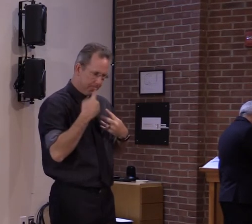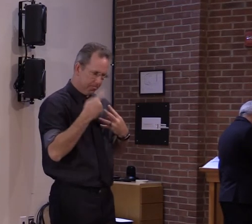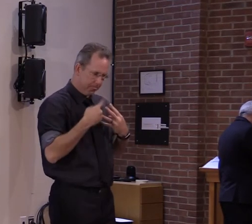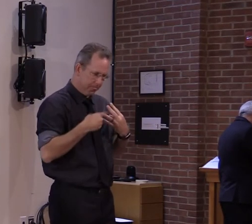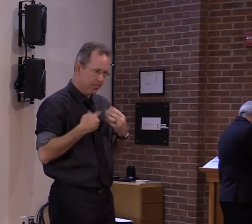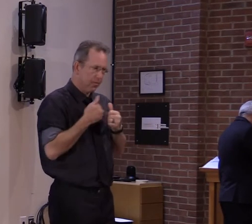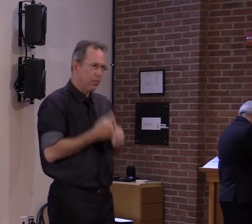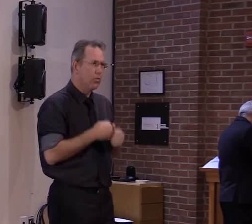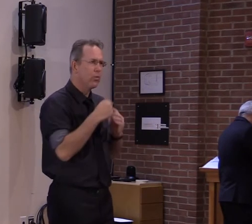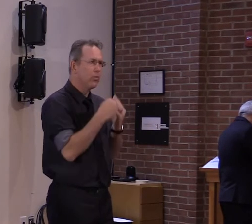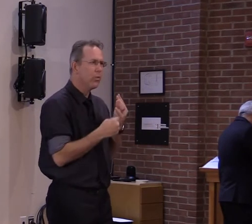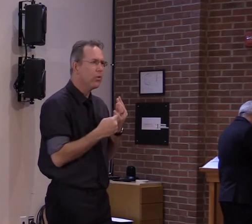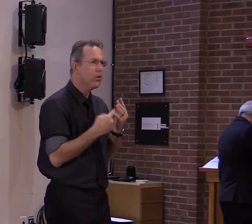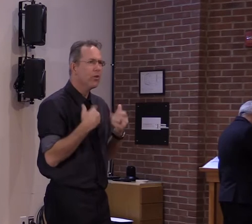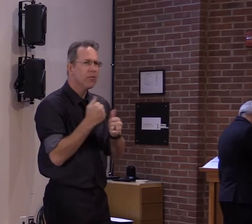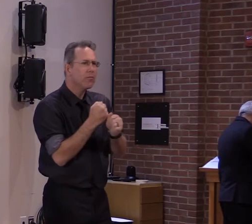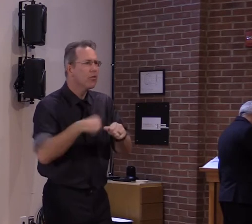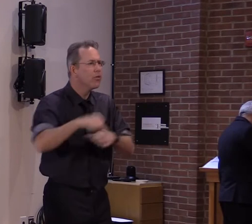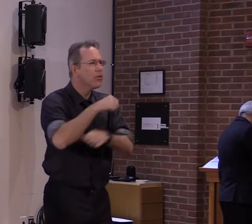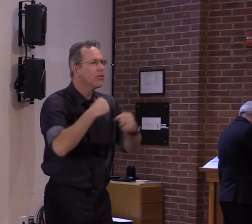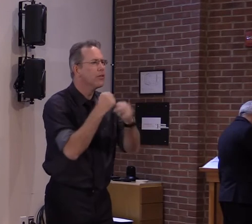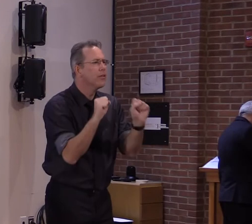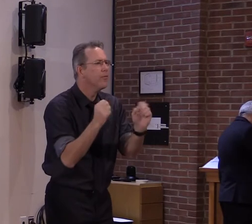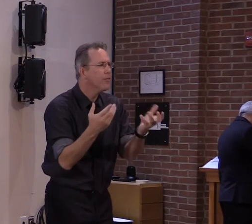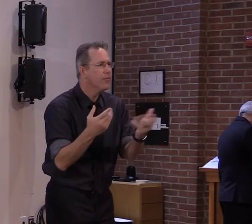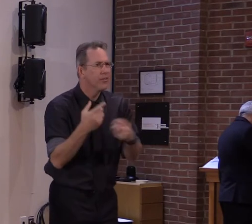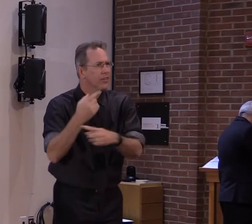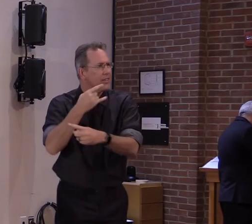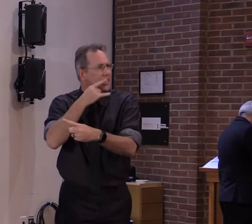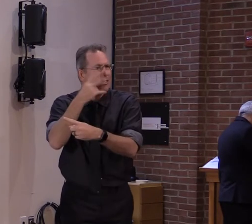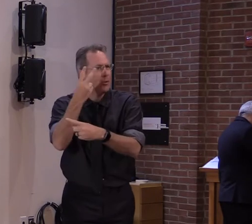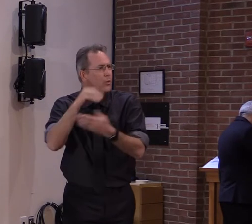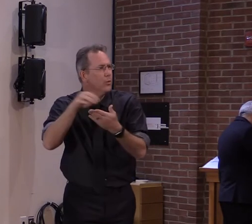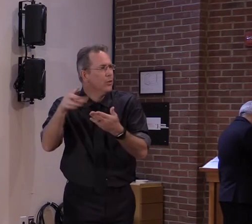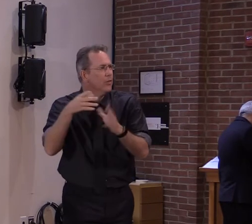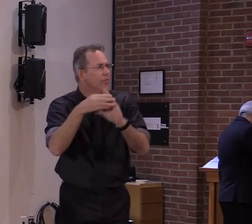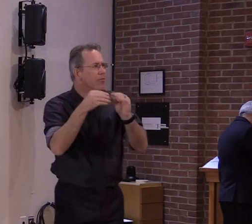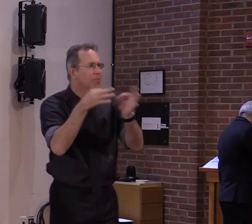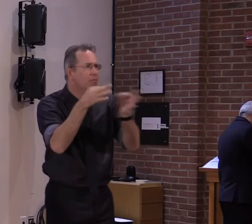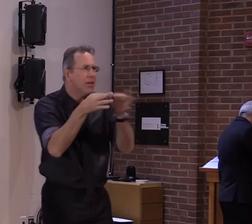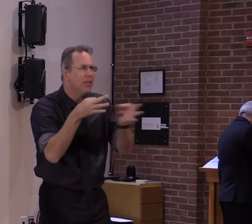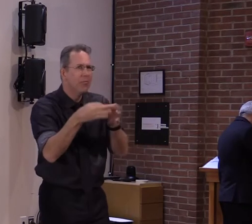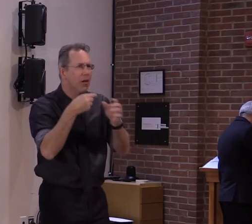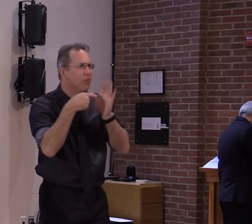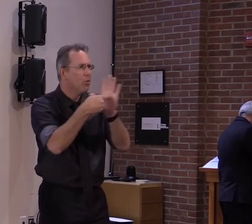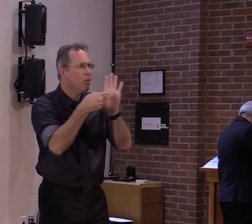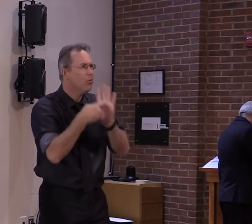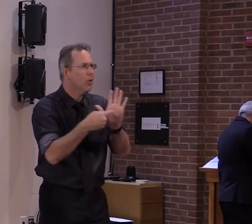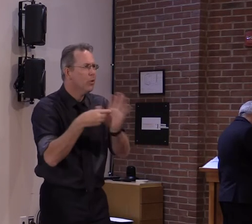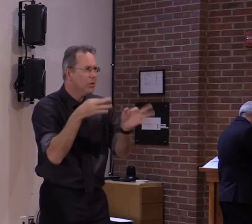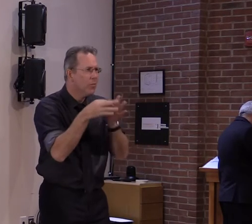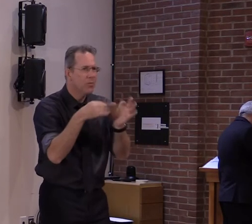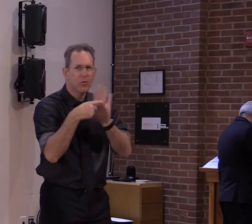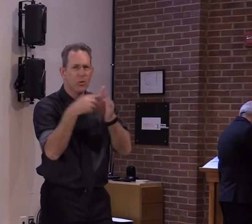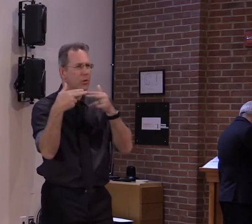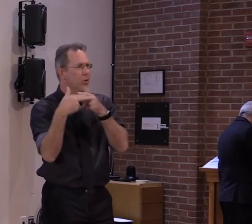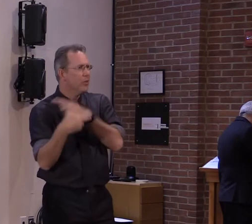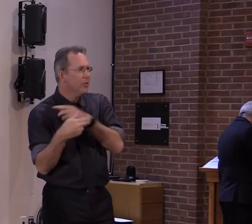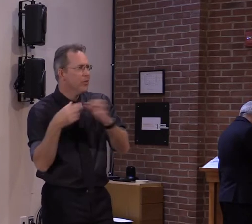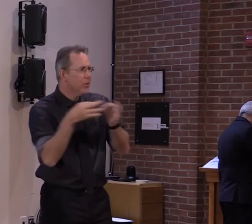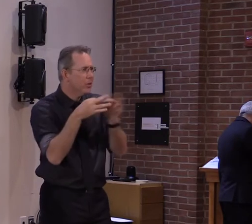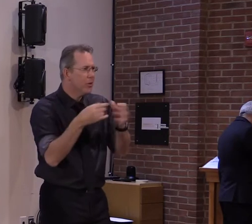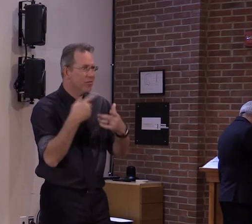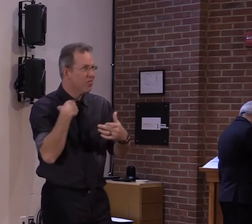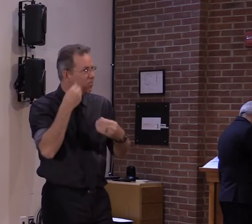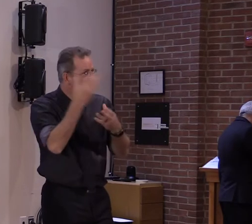actually presented a very compelling case to us this morning about the fact that the majority of them actually feel some sense of